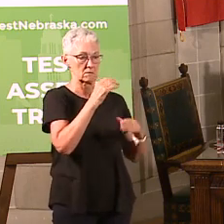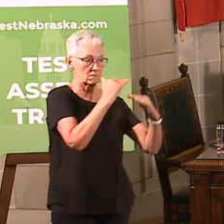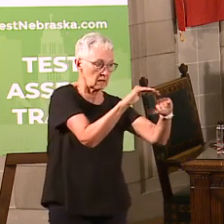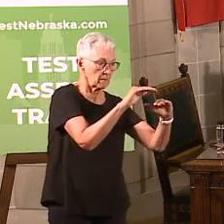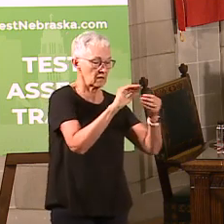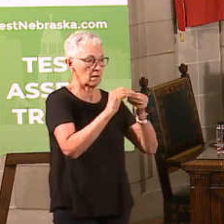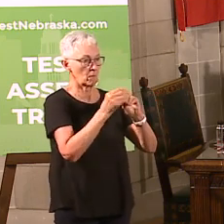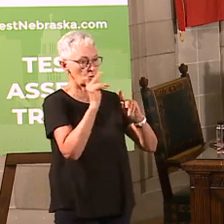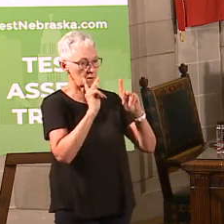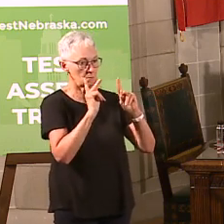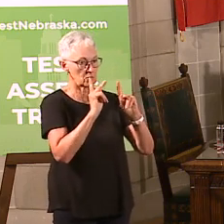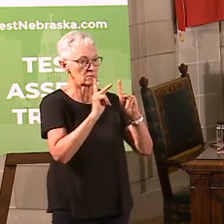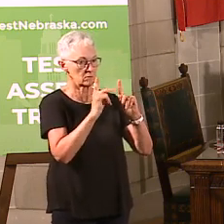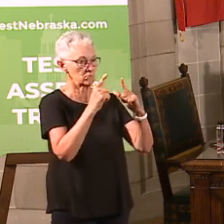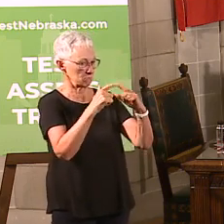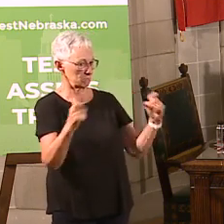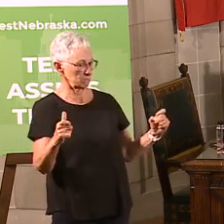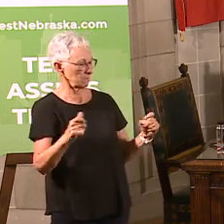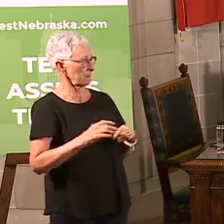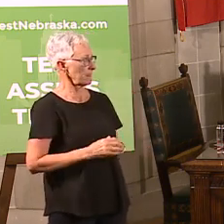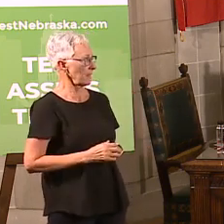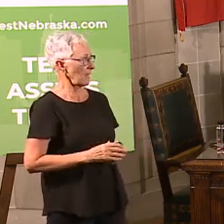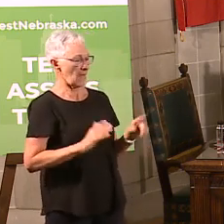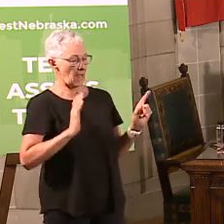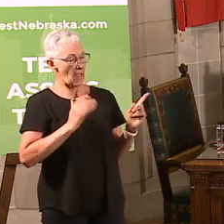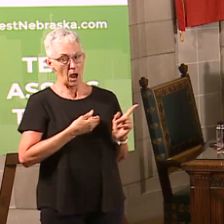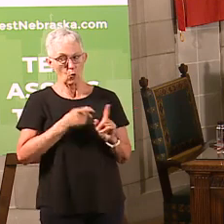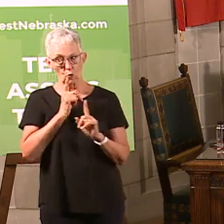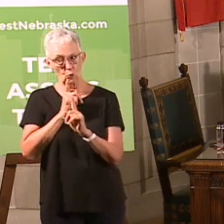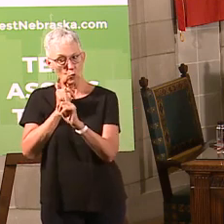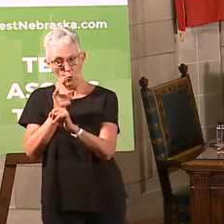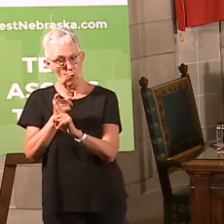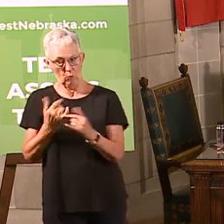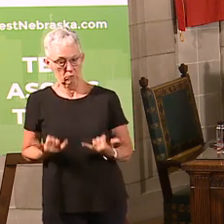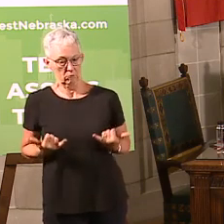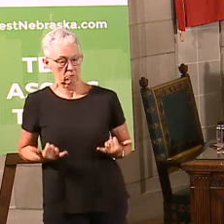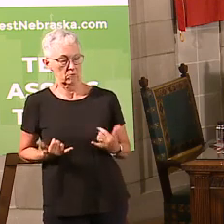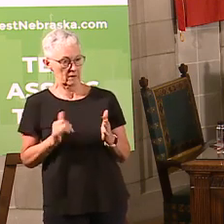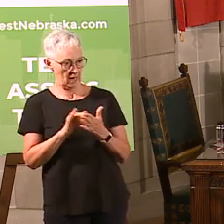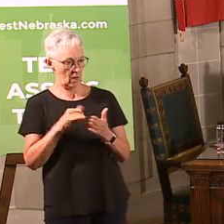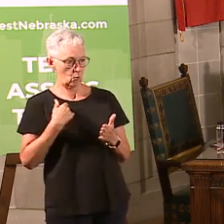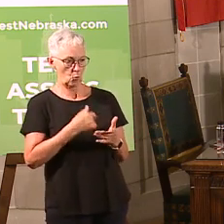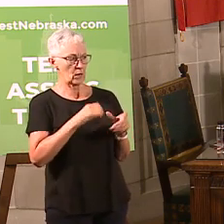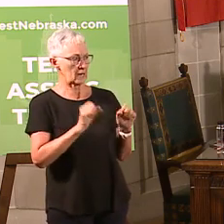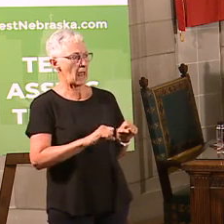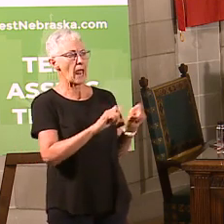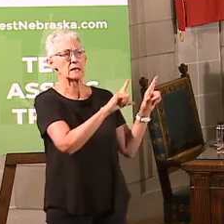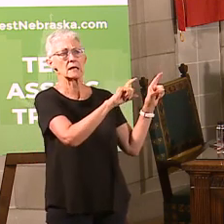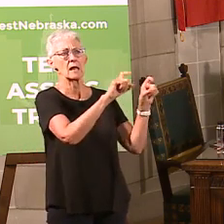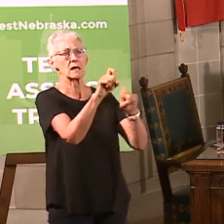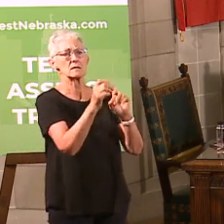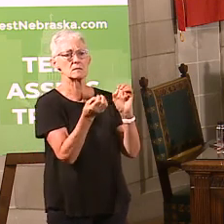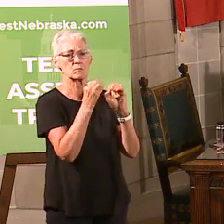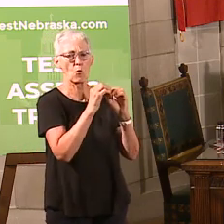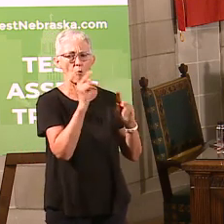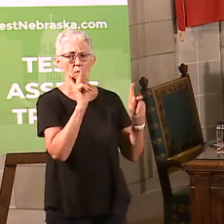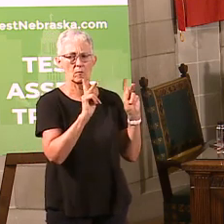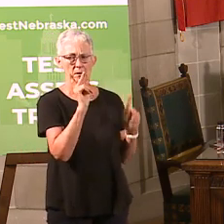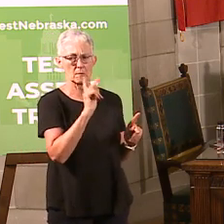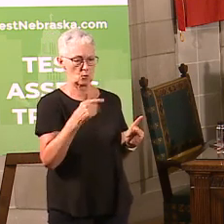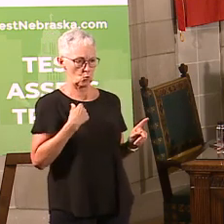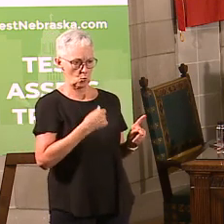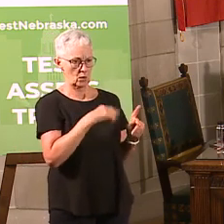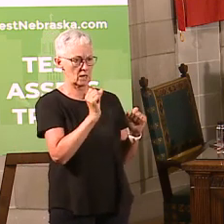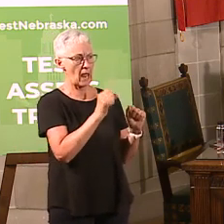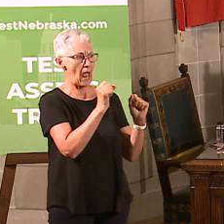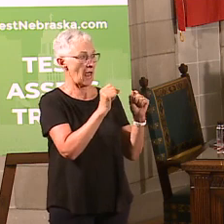build up the capacity, especially going back over our chart here with testing and contact tracing, that's really how you manage these type of outbreaks,